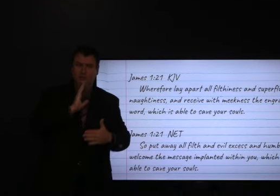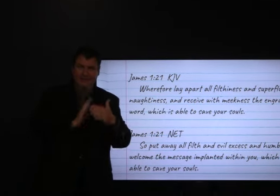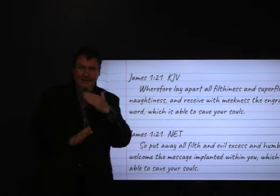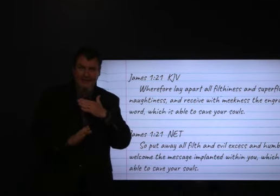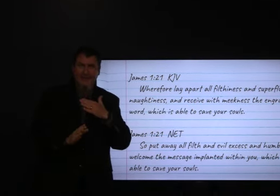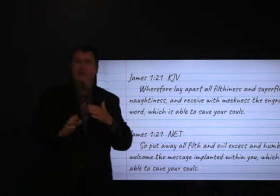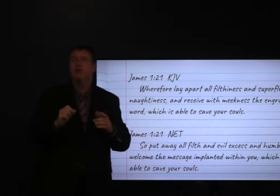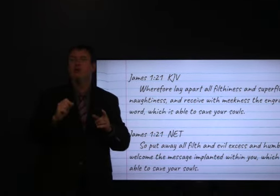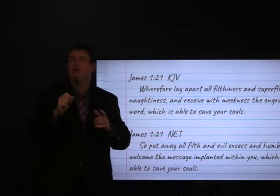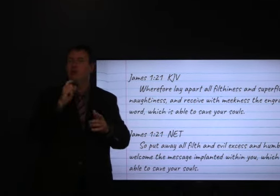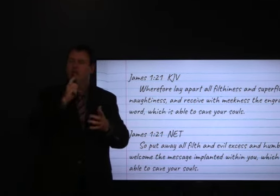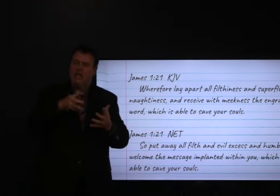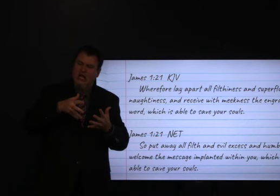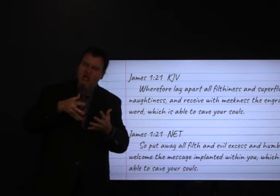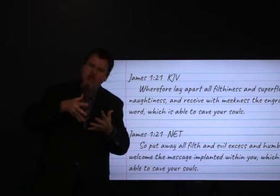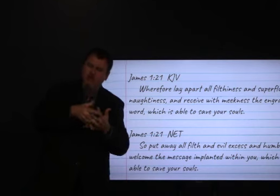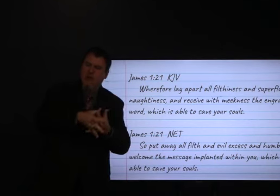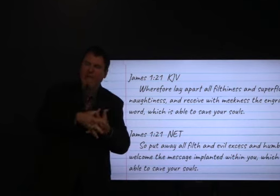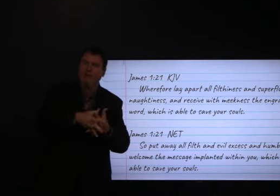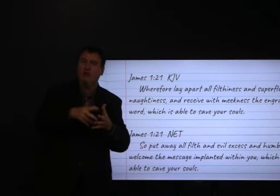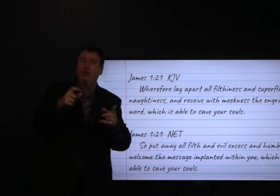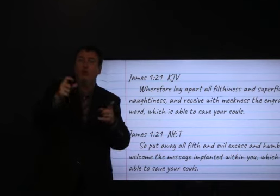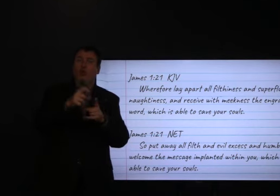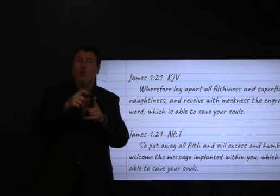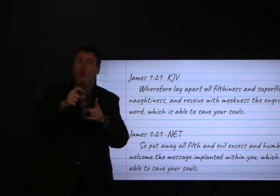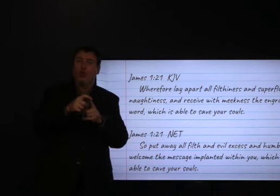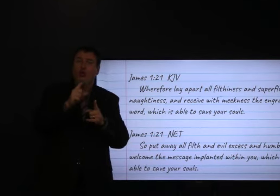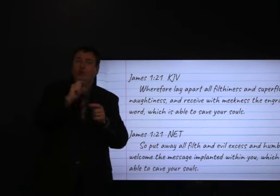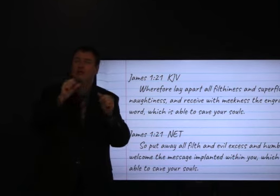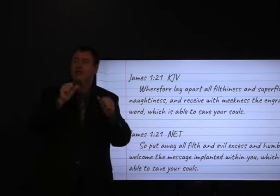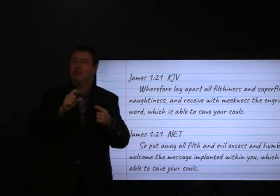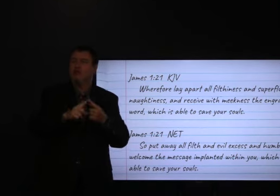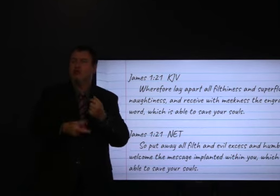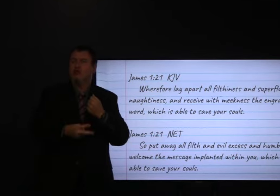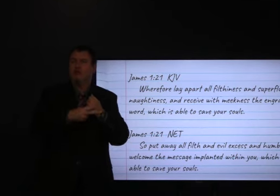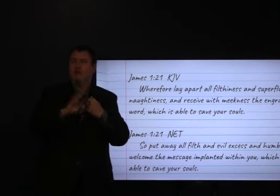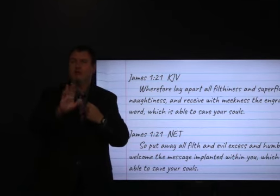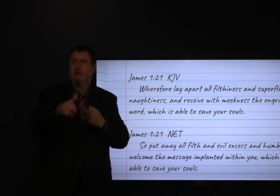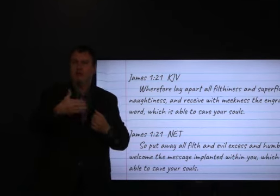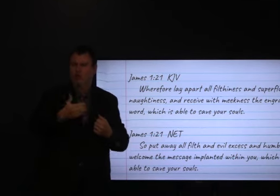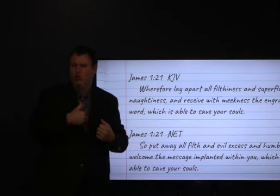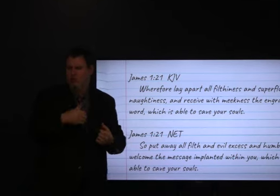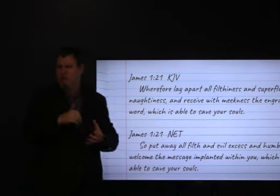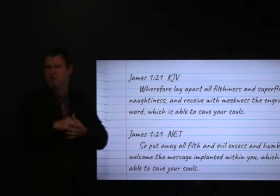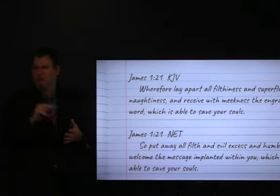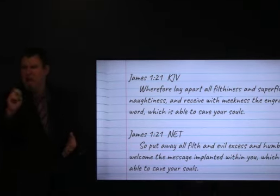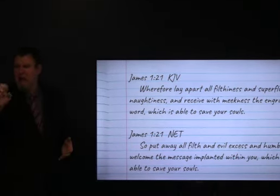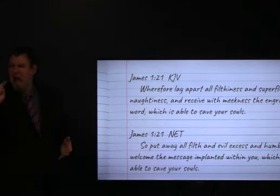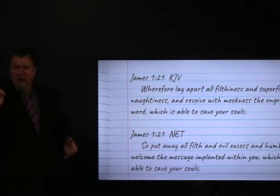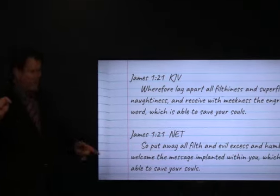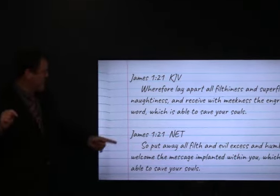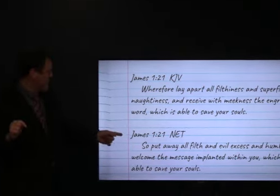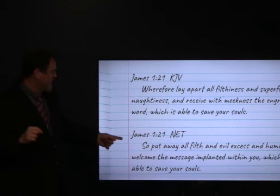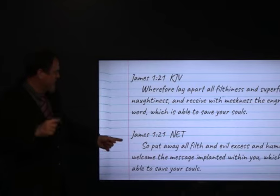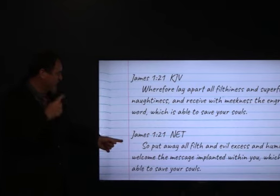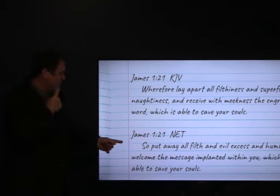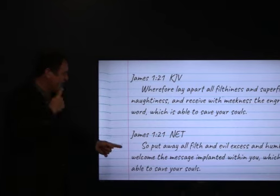meekness, the engrafted word, which is able to save your